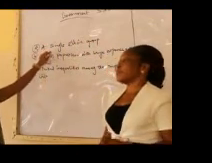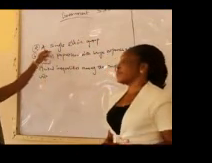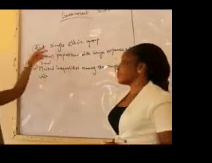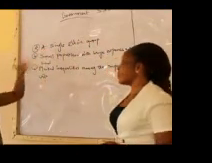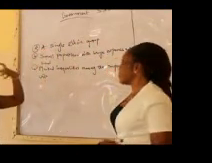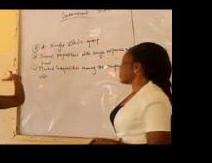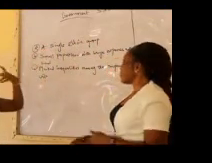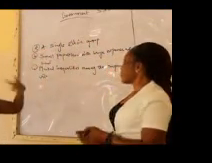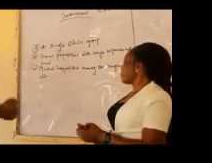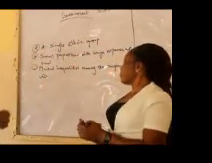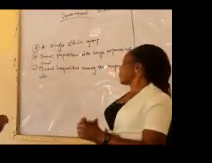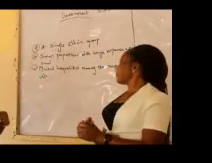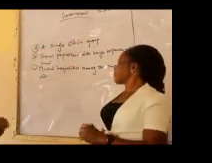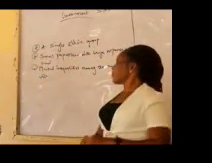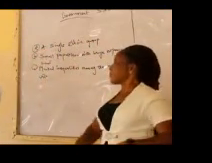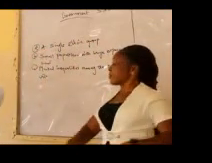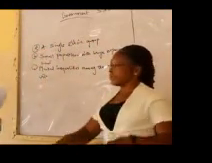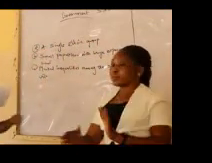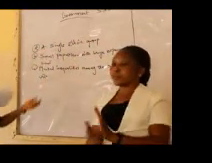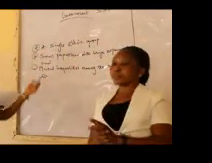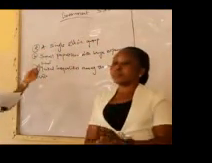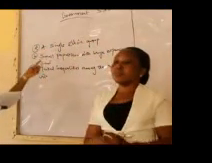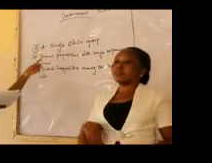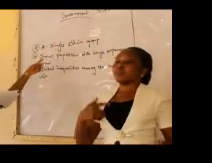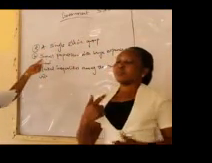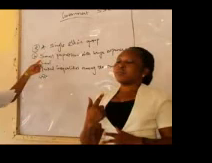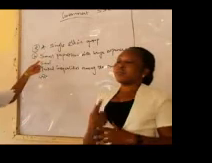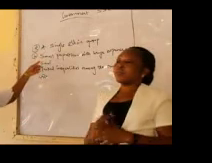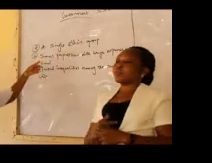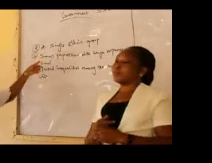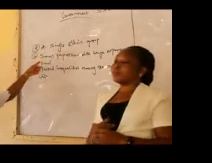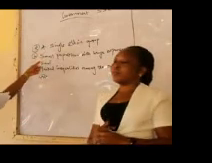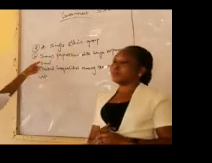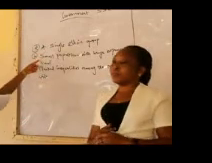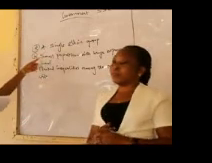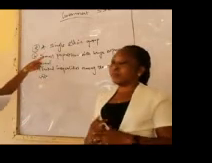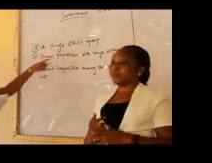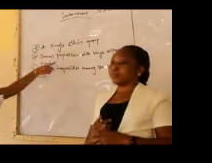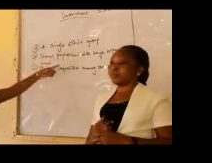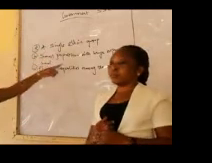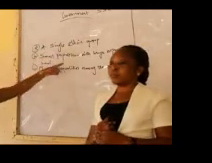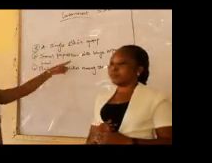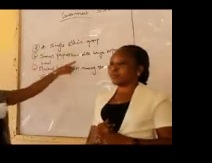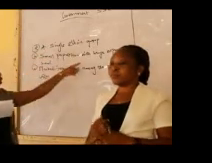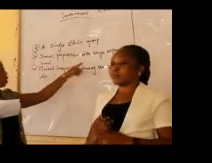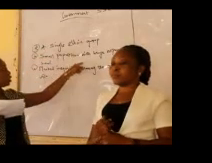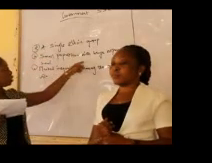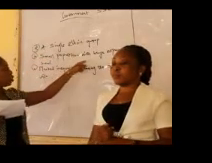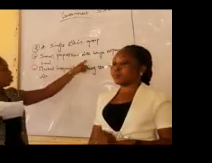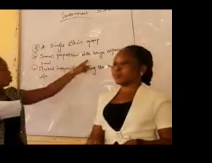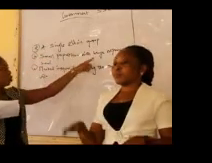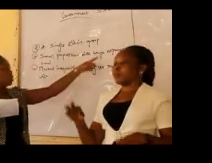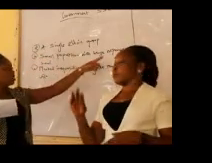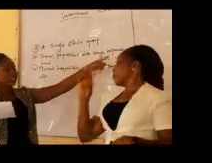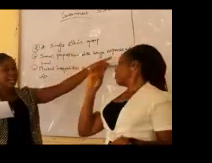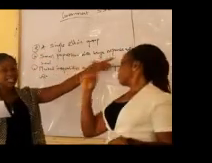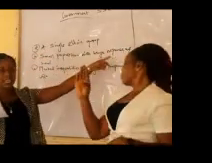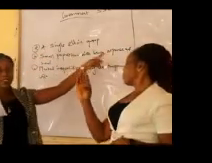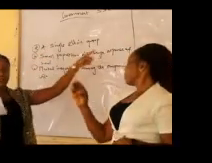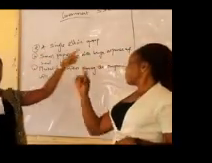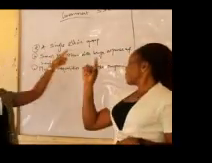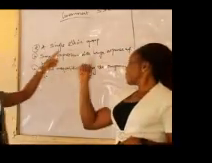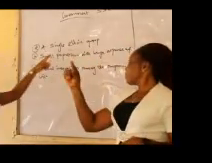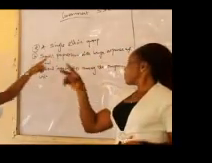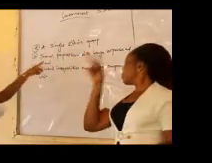country with diverse cultural differences. Then B, small population with